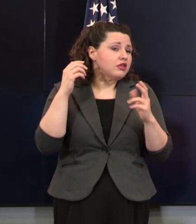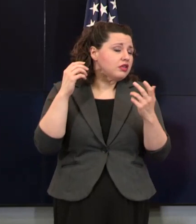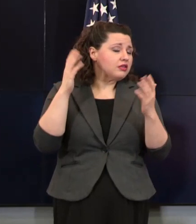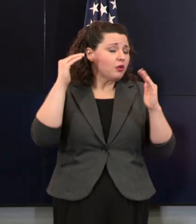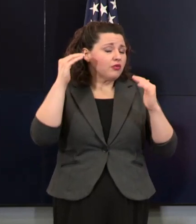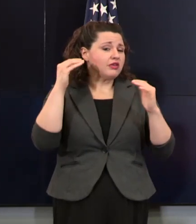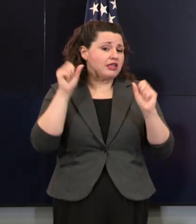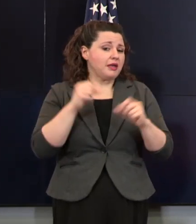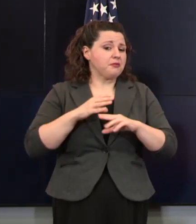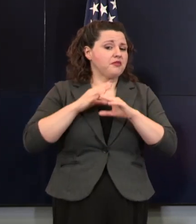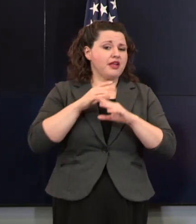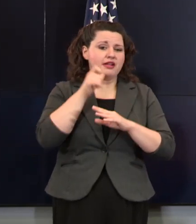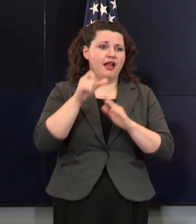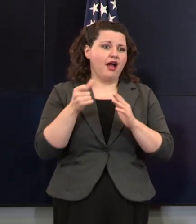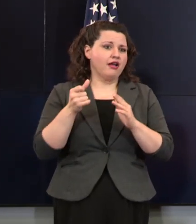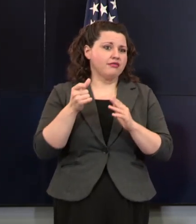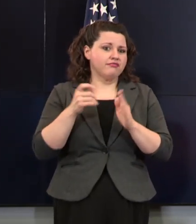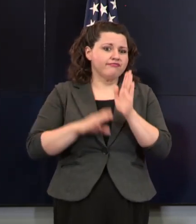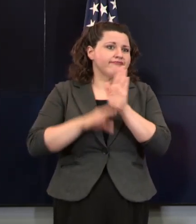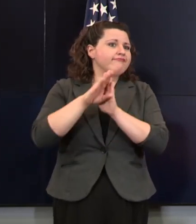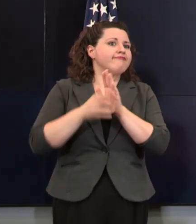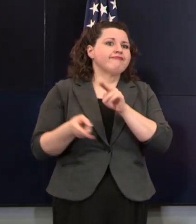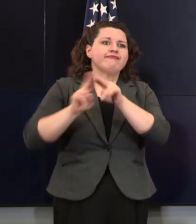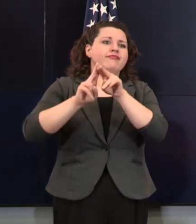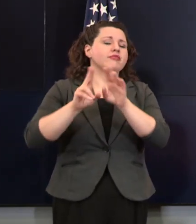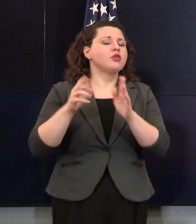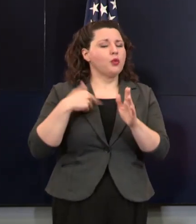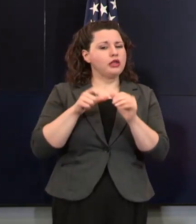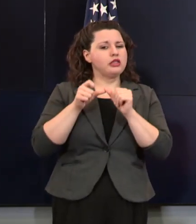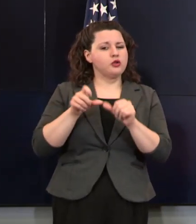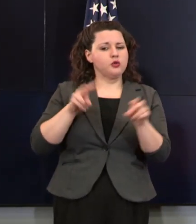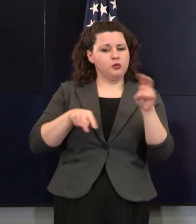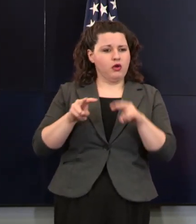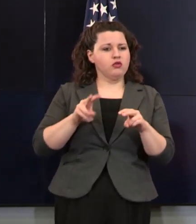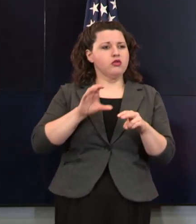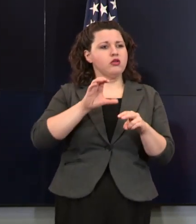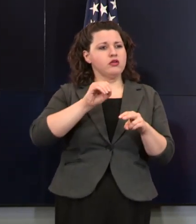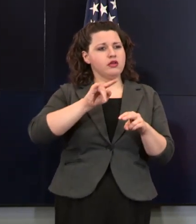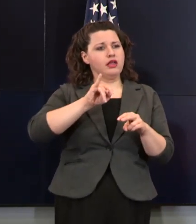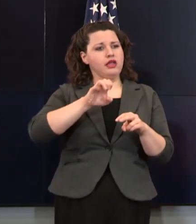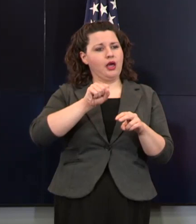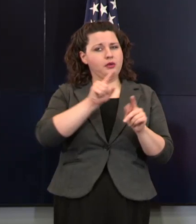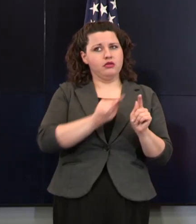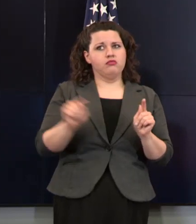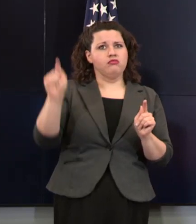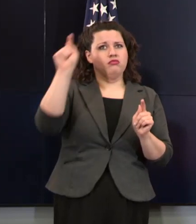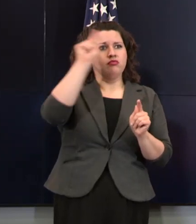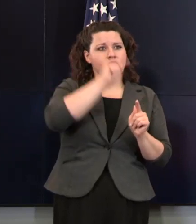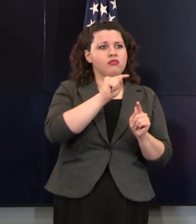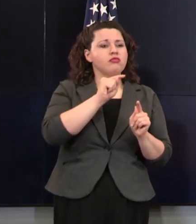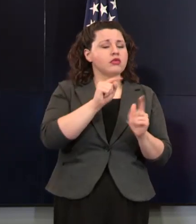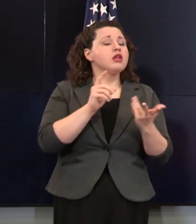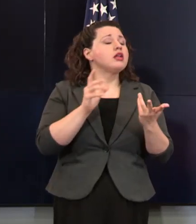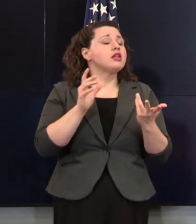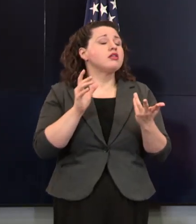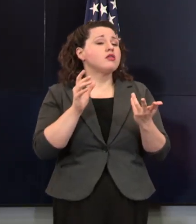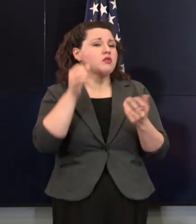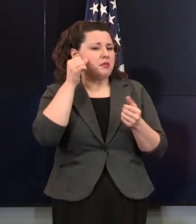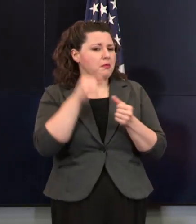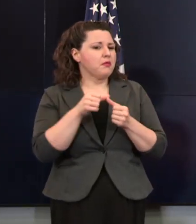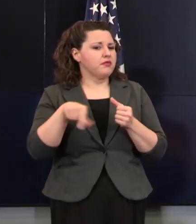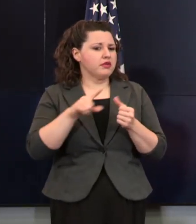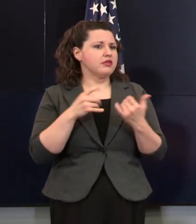seeing a significant spike. So we're going to continue to monitor the counties across the state. Remember, as I said earlier, they still have